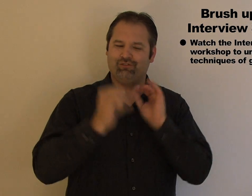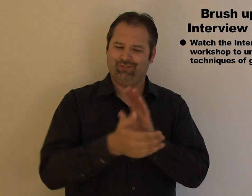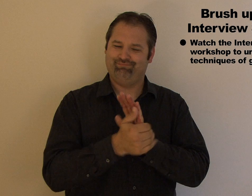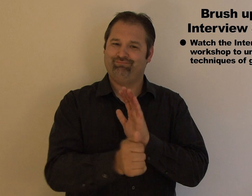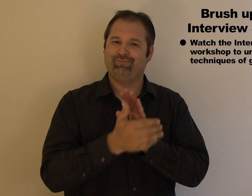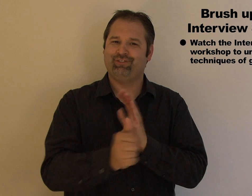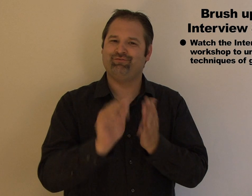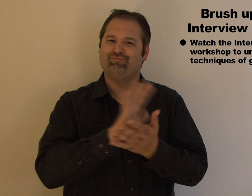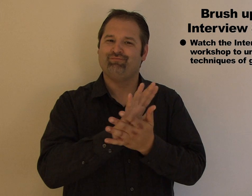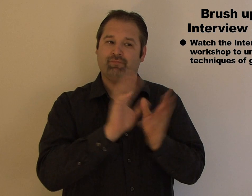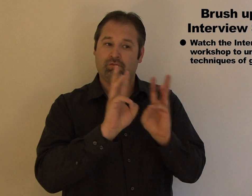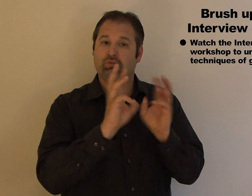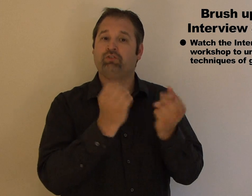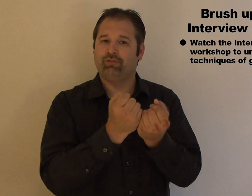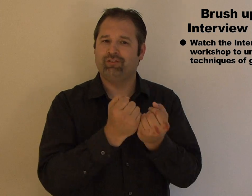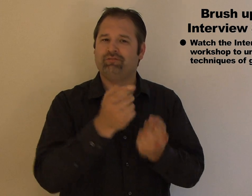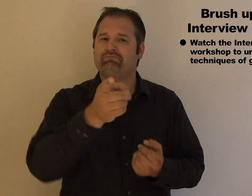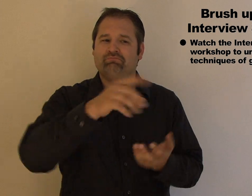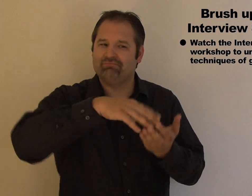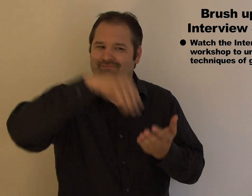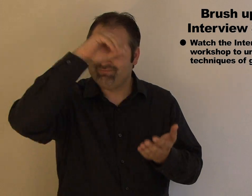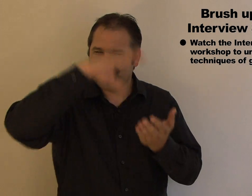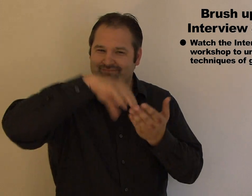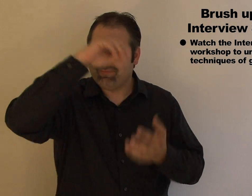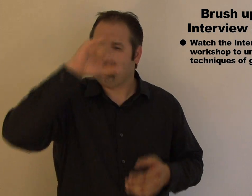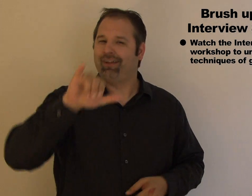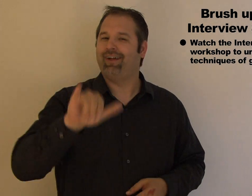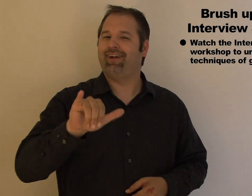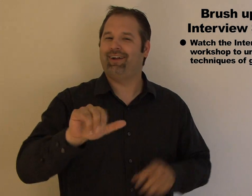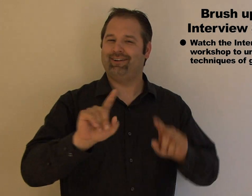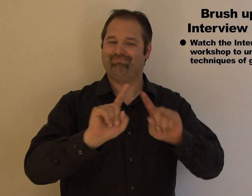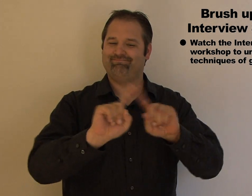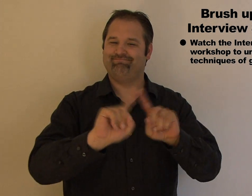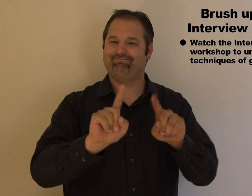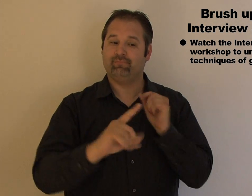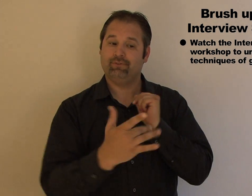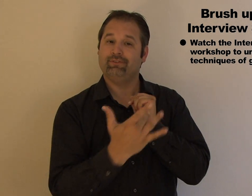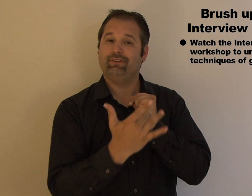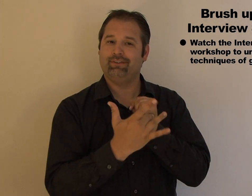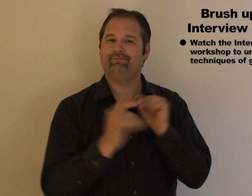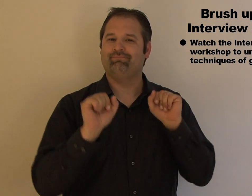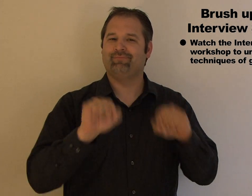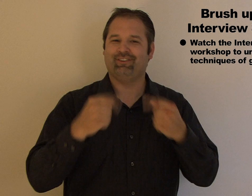Watch the interviewing skills workshop to understand the techniques of good interviewing.